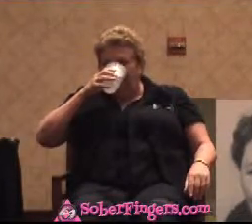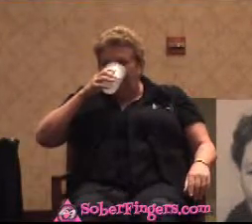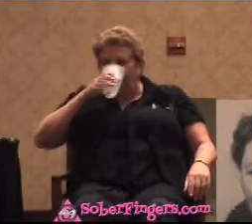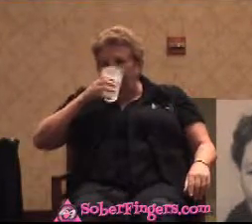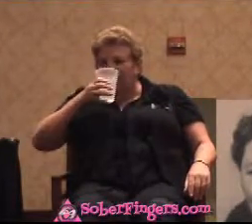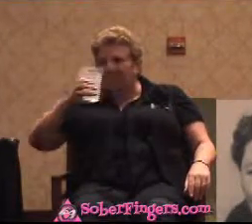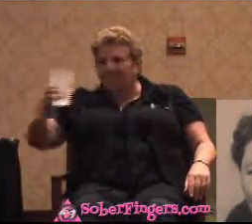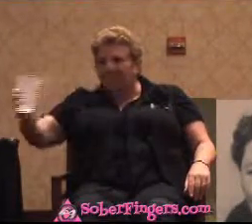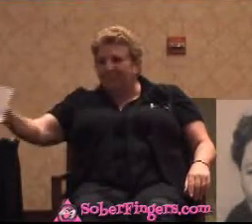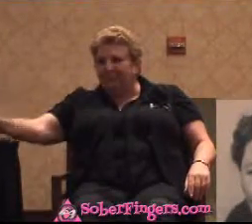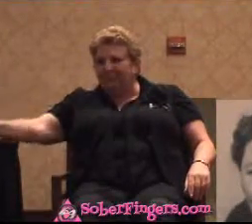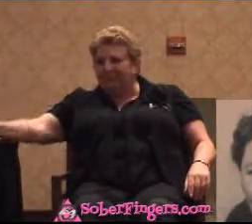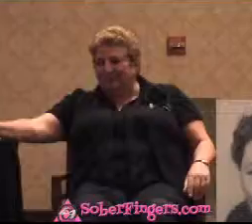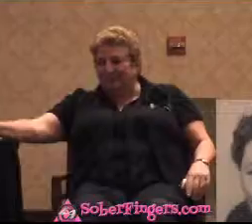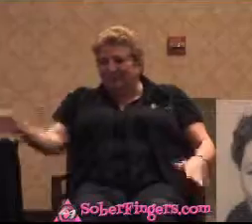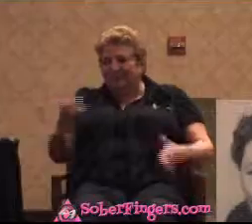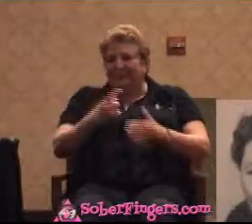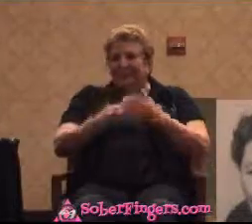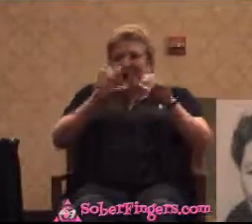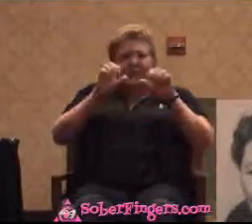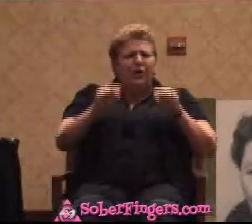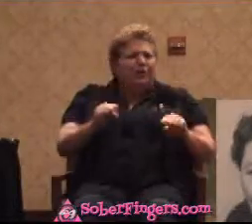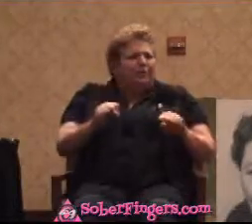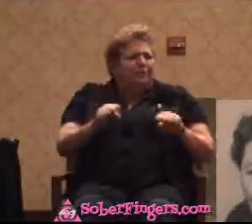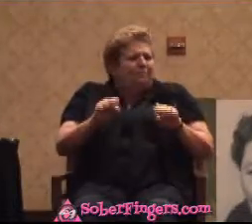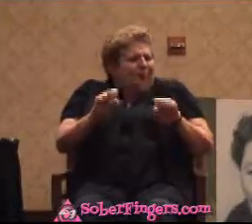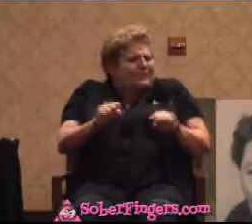What could possibly be wrong with getting a cookie?